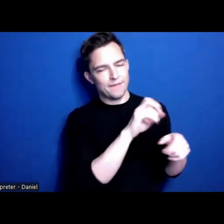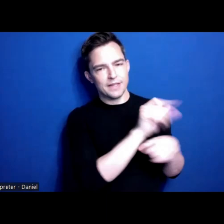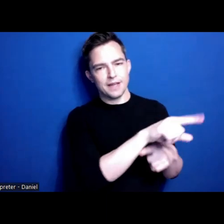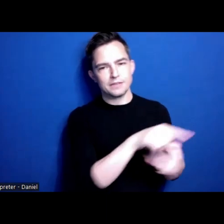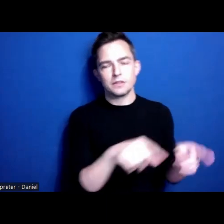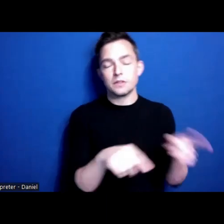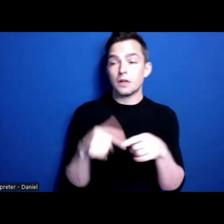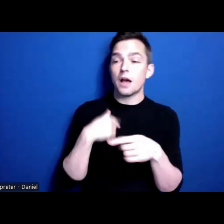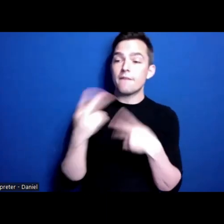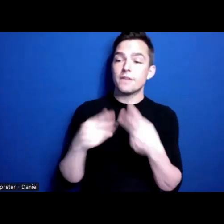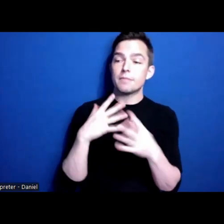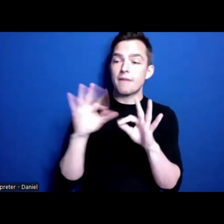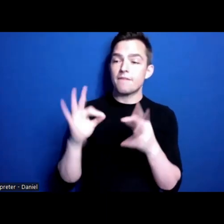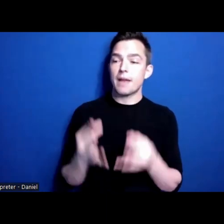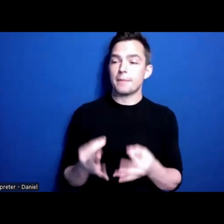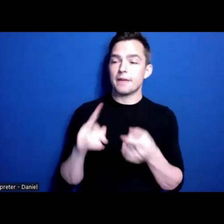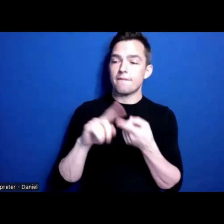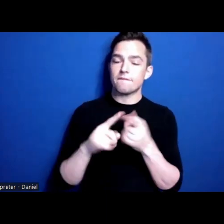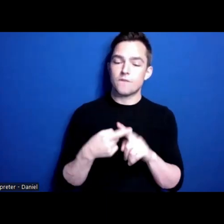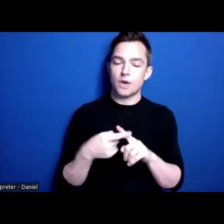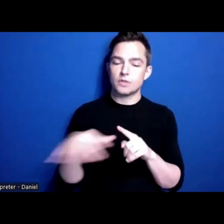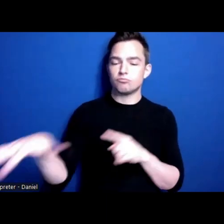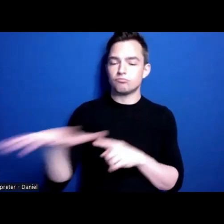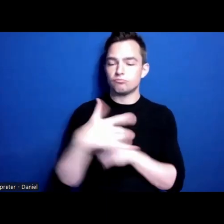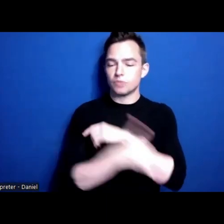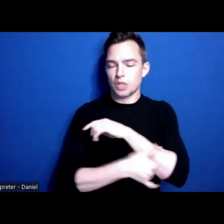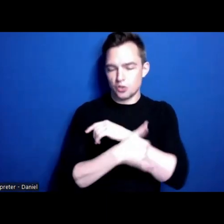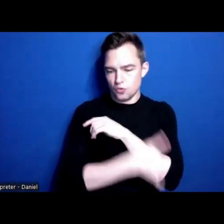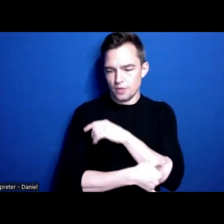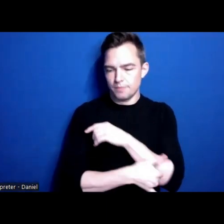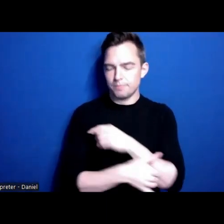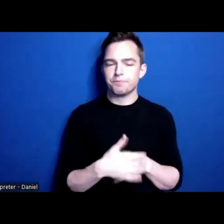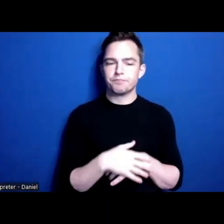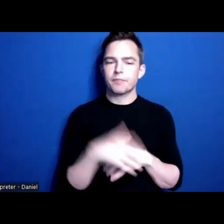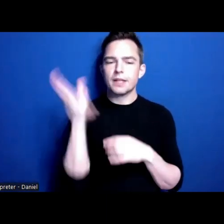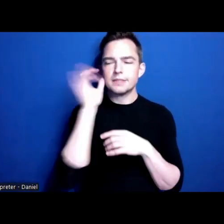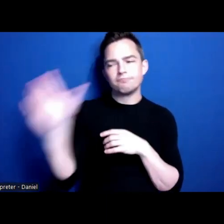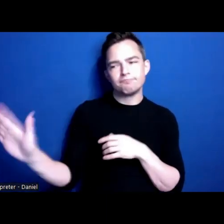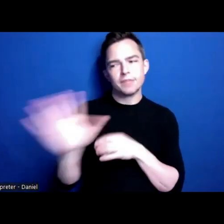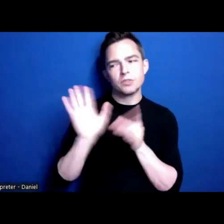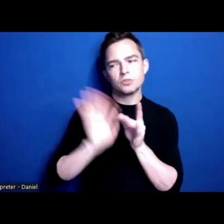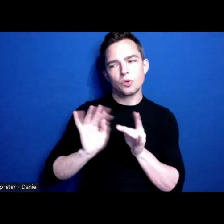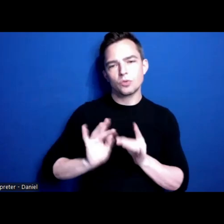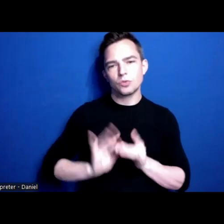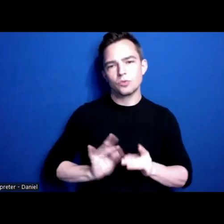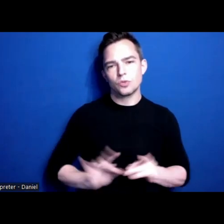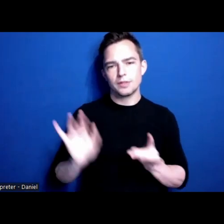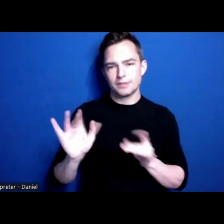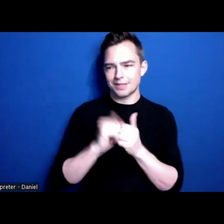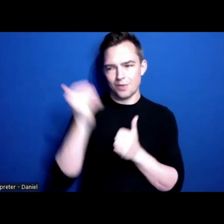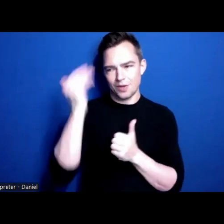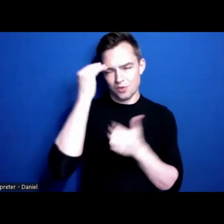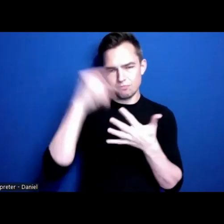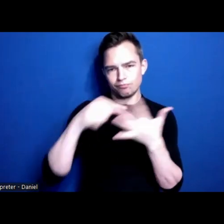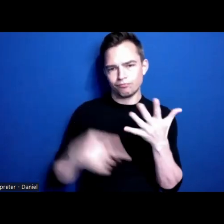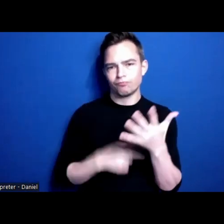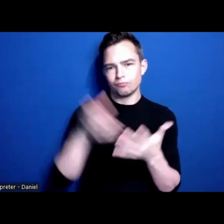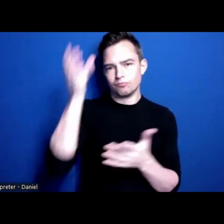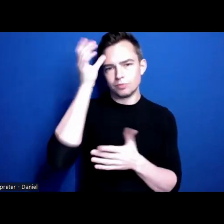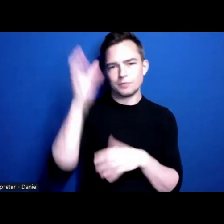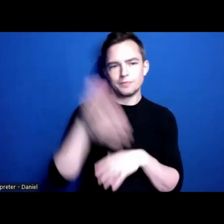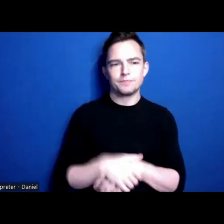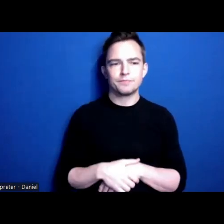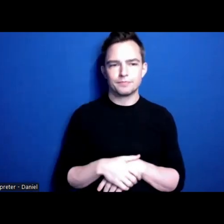Visiting my family and friends across the country and listening to their stories. That's how I know these things,